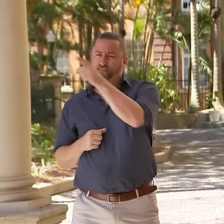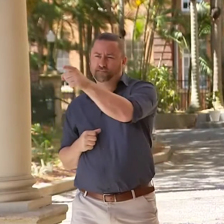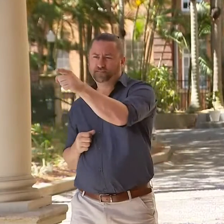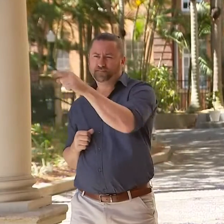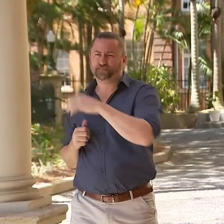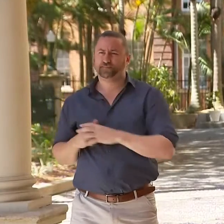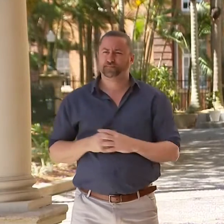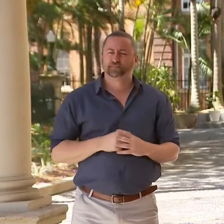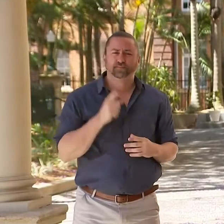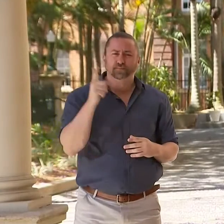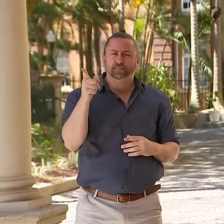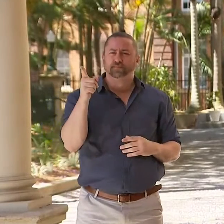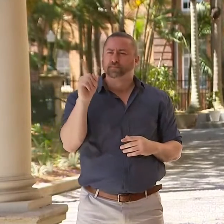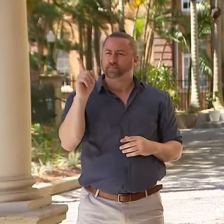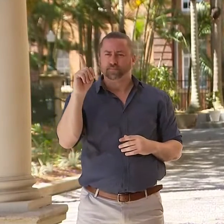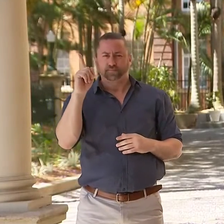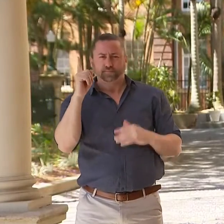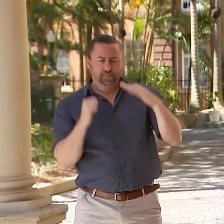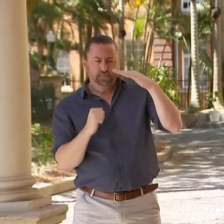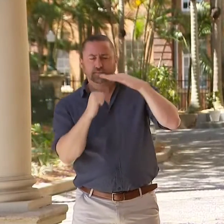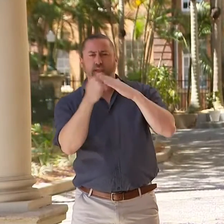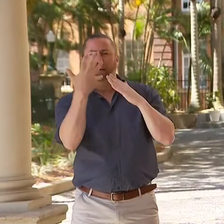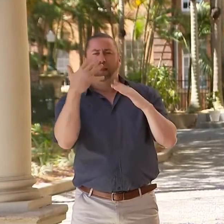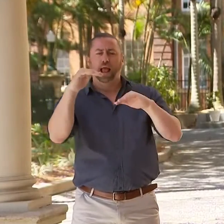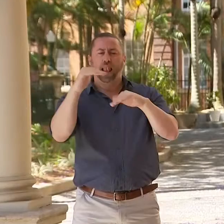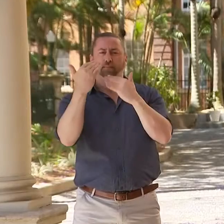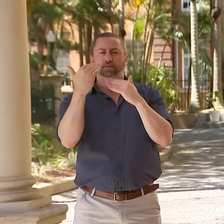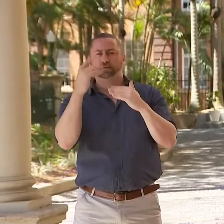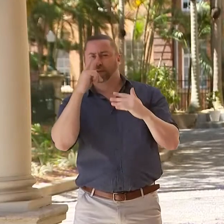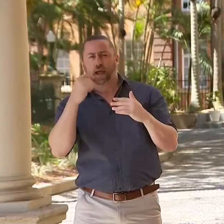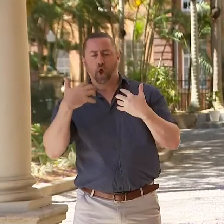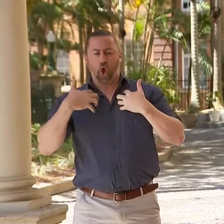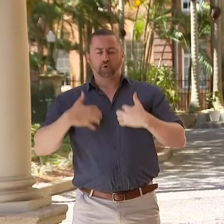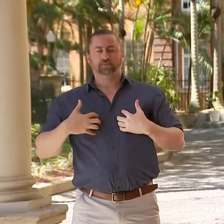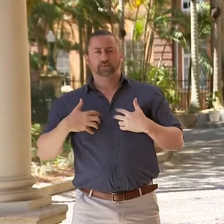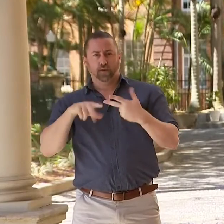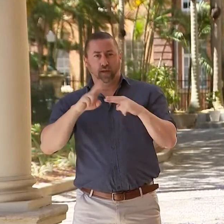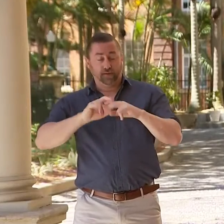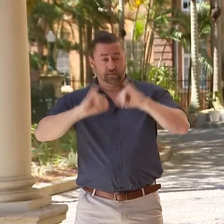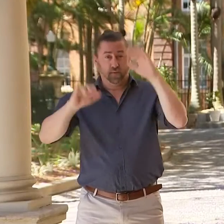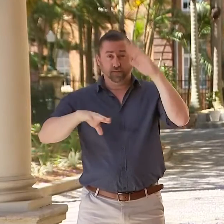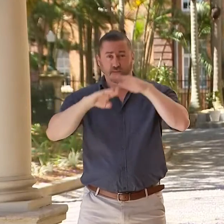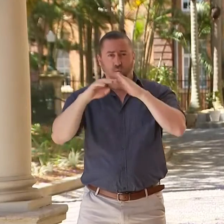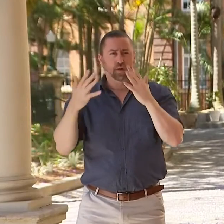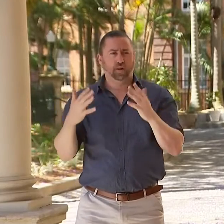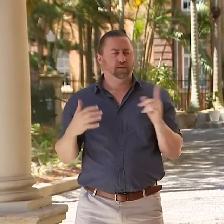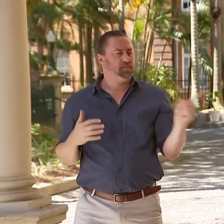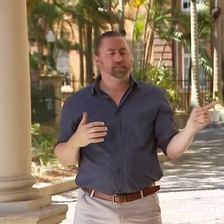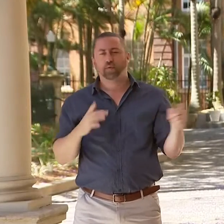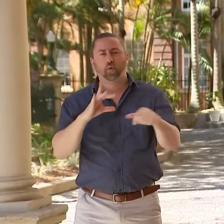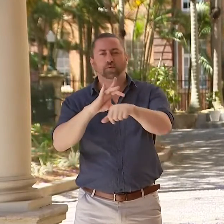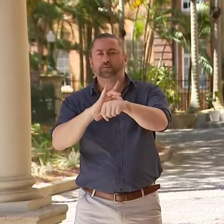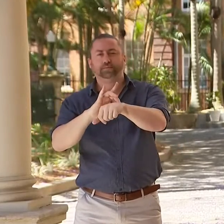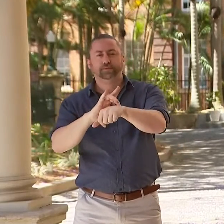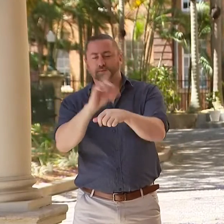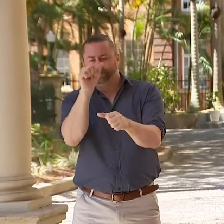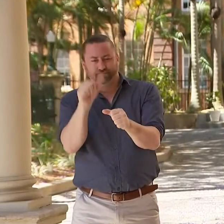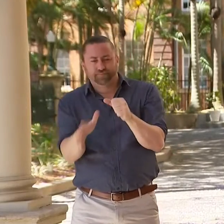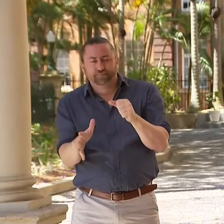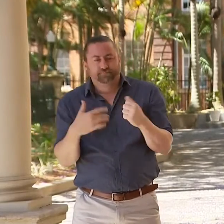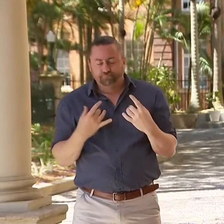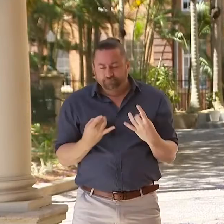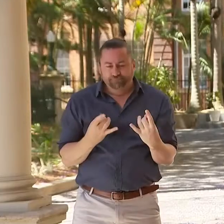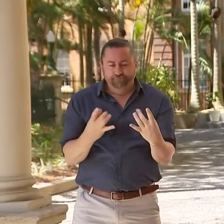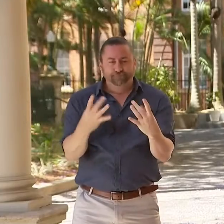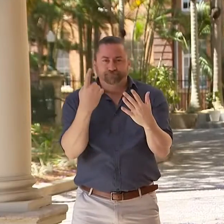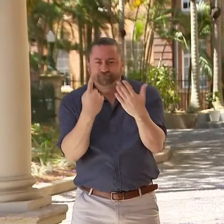Sorry? Do we have a problem with capacity? Well, our hospitals are very well equipped and prepared for whatever might